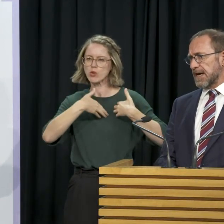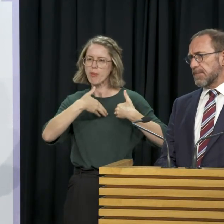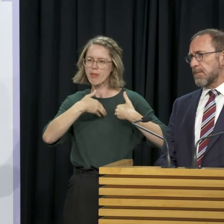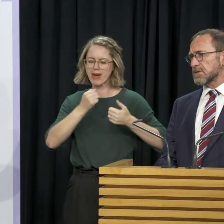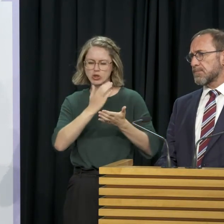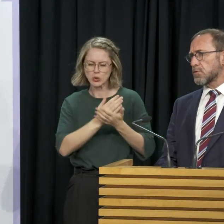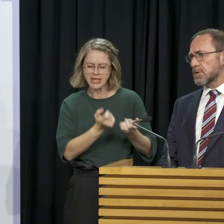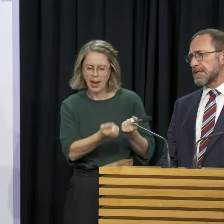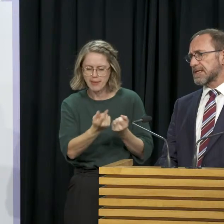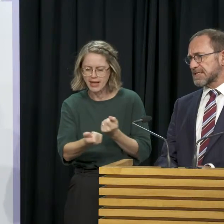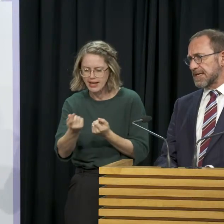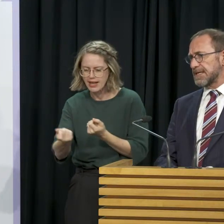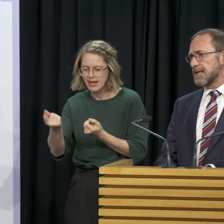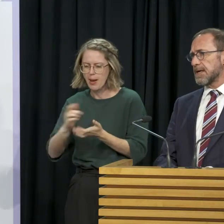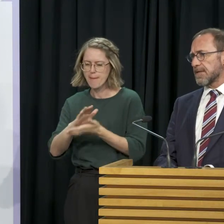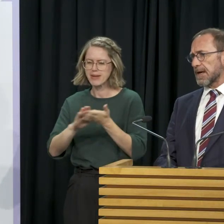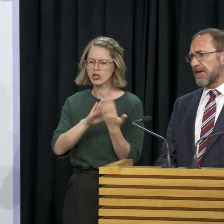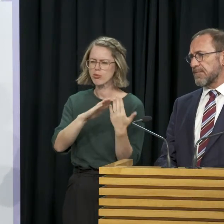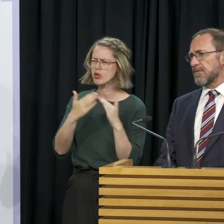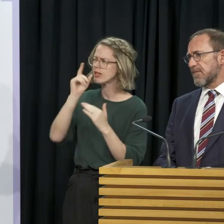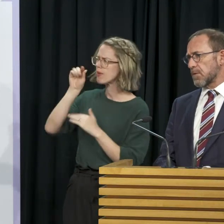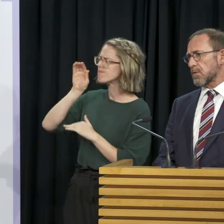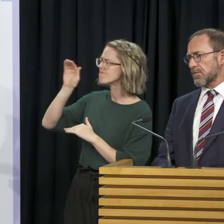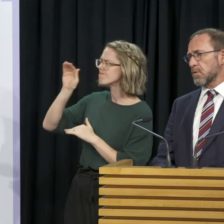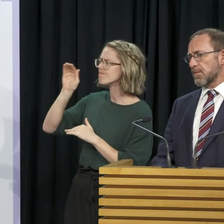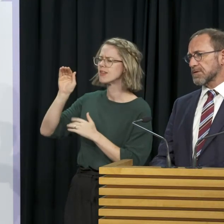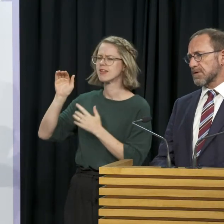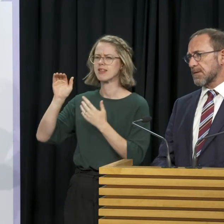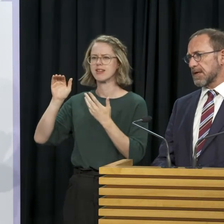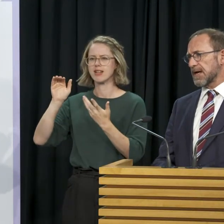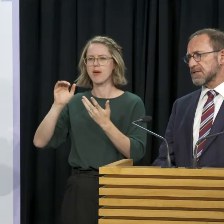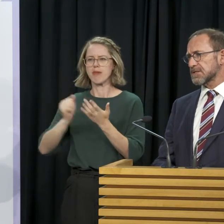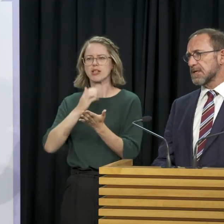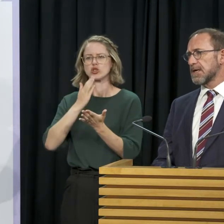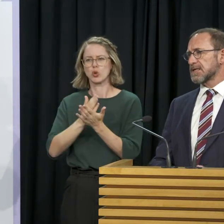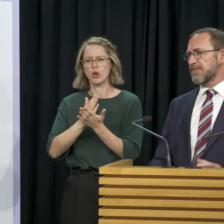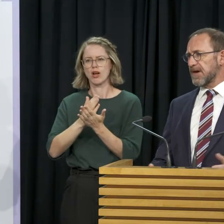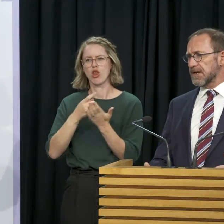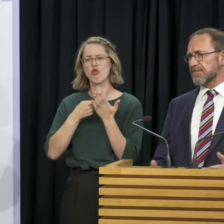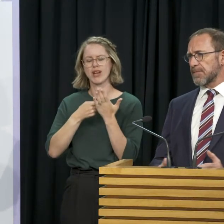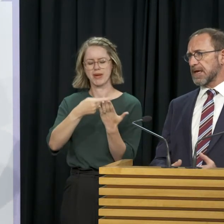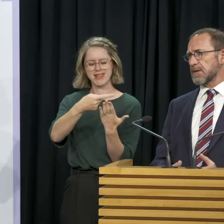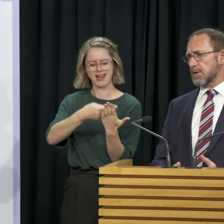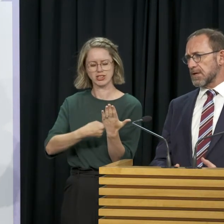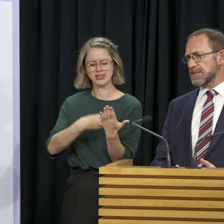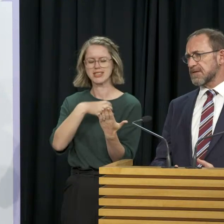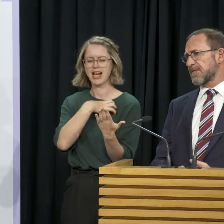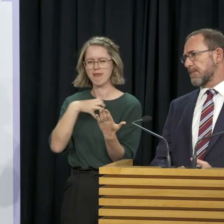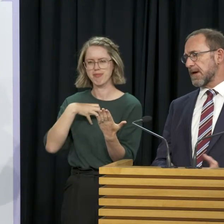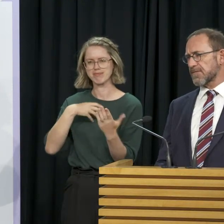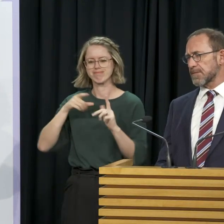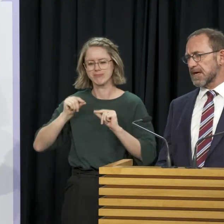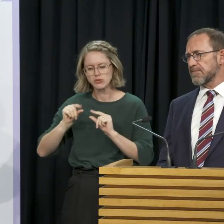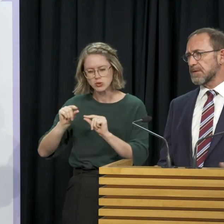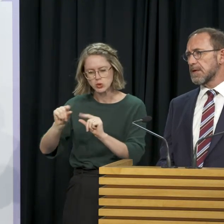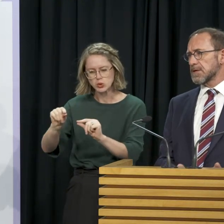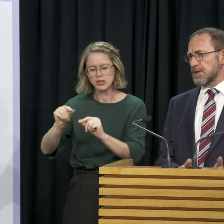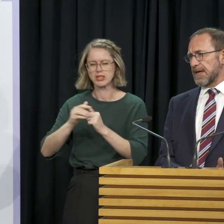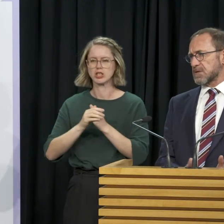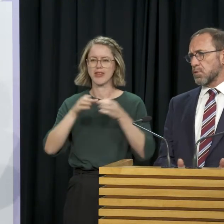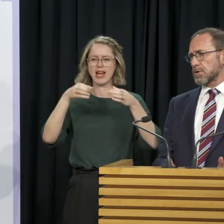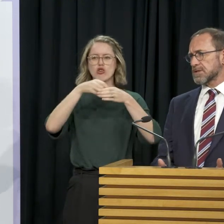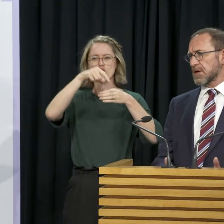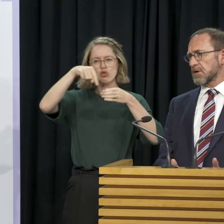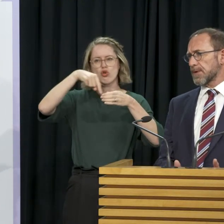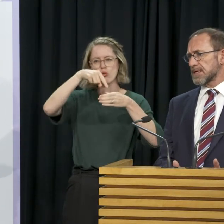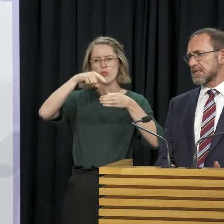have a say, but most importantly to see the government following through on those recommendations, to feed in from their communities and to feed back from the government. So